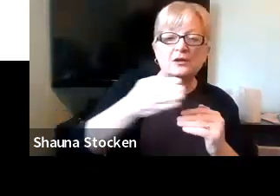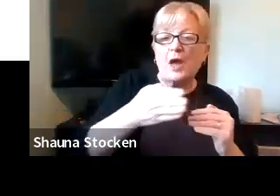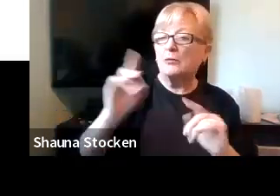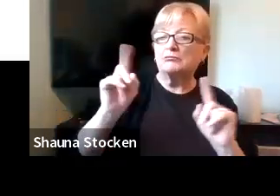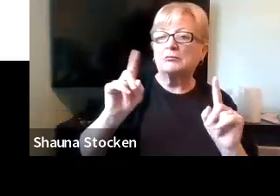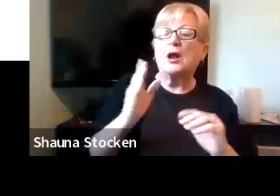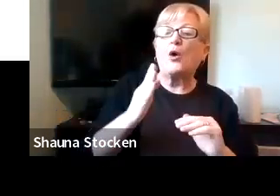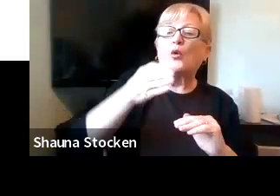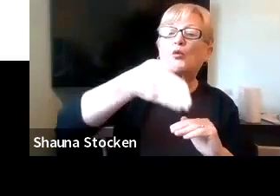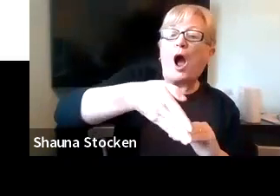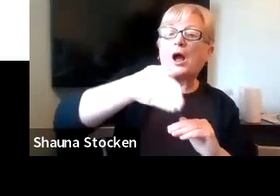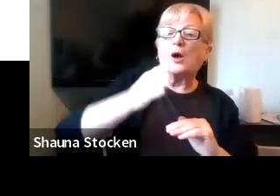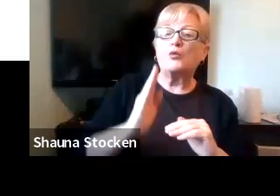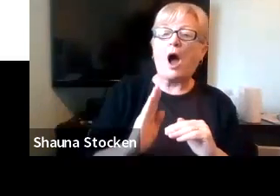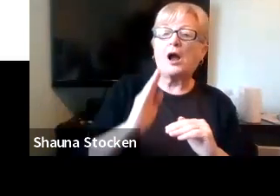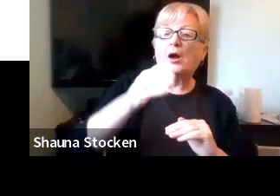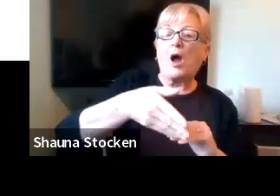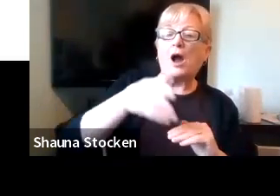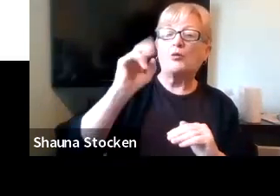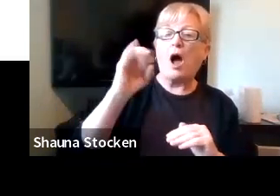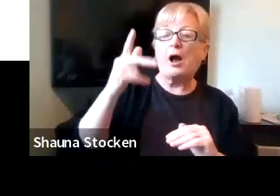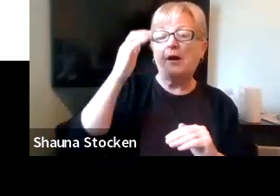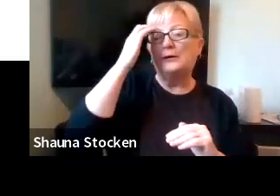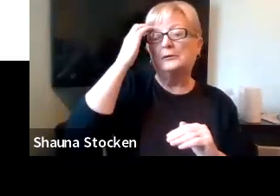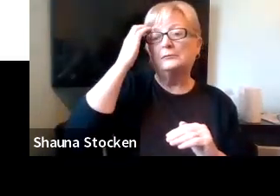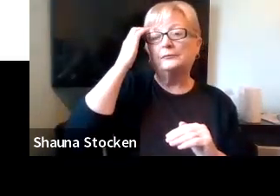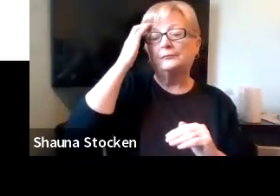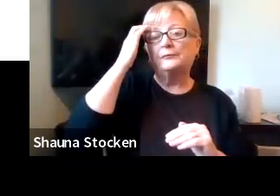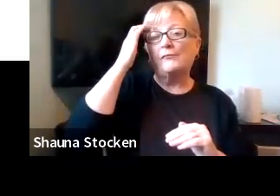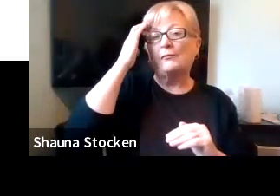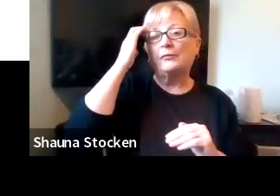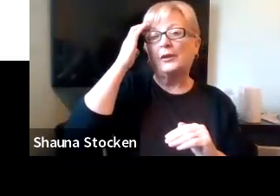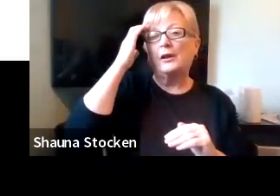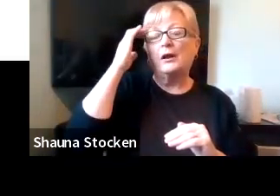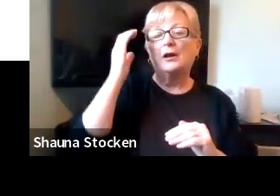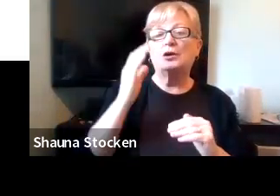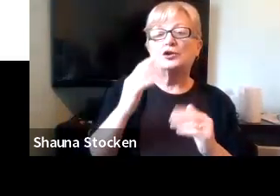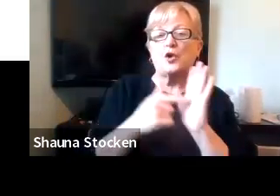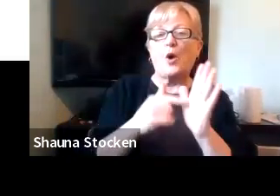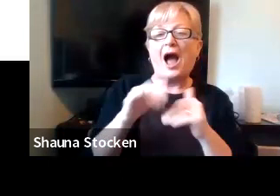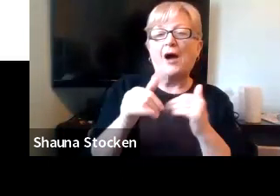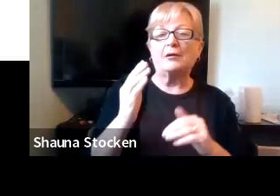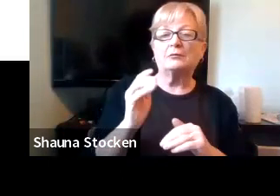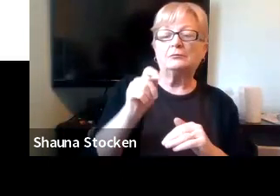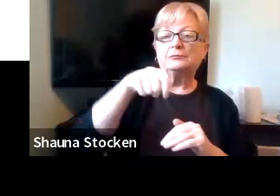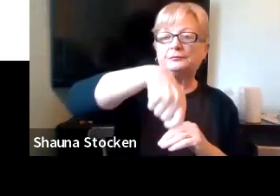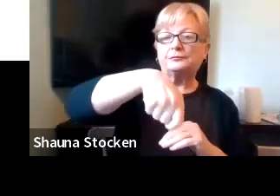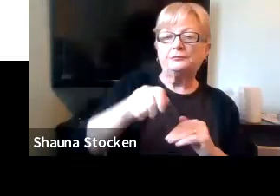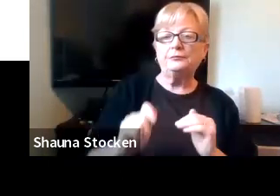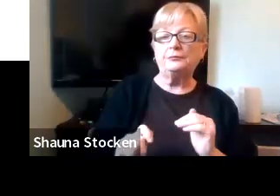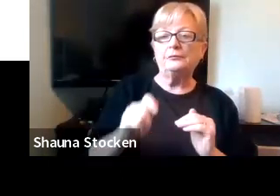for using it. So I'm gonna go ahead and just demonstrate how that works. Cutting the